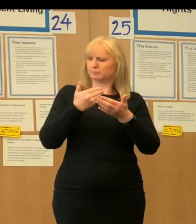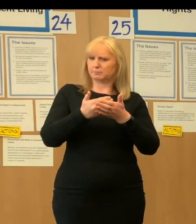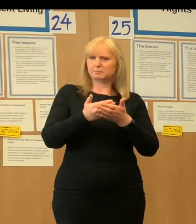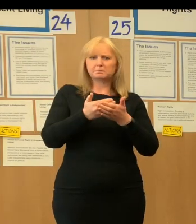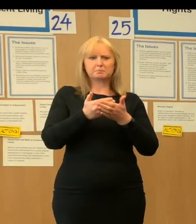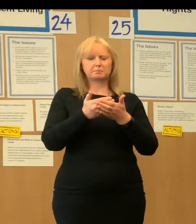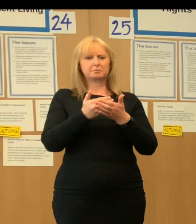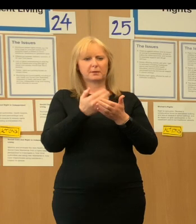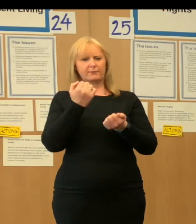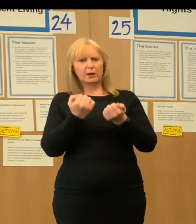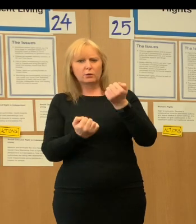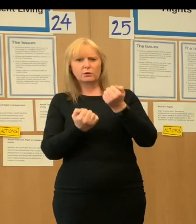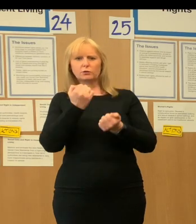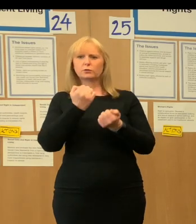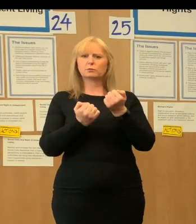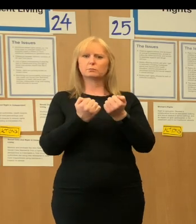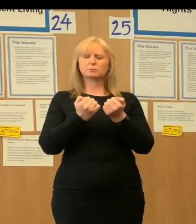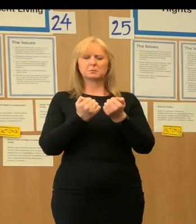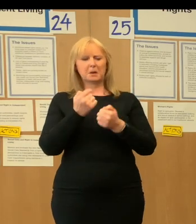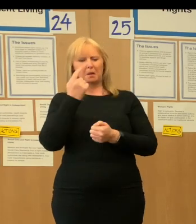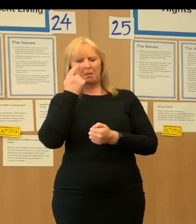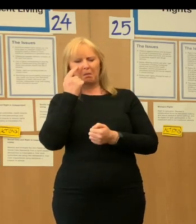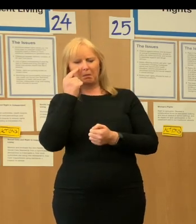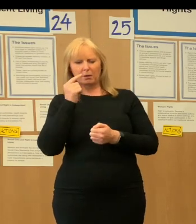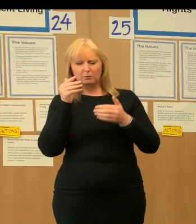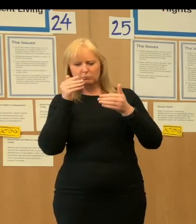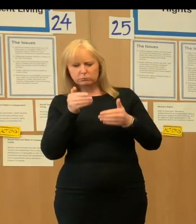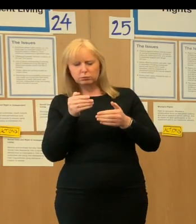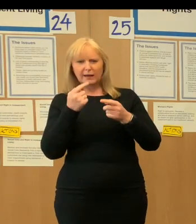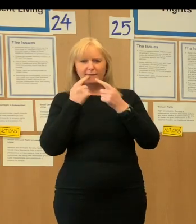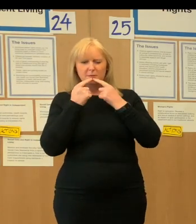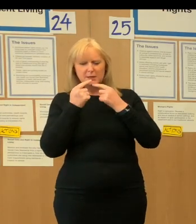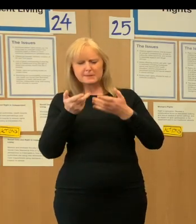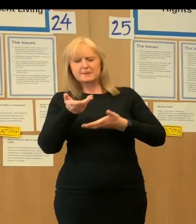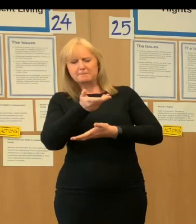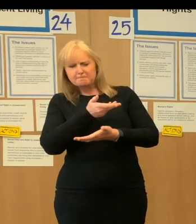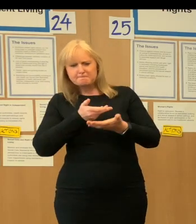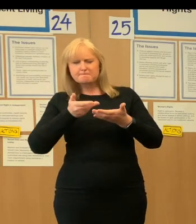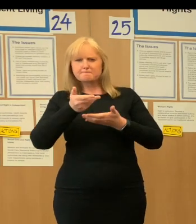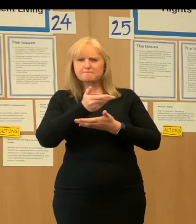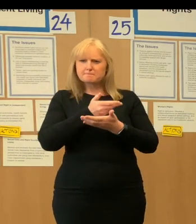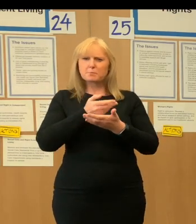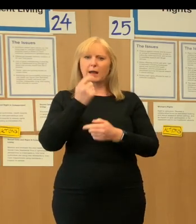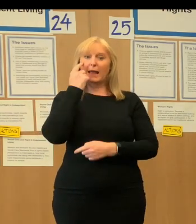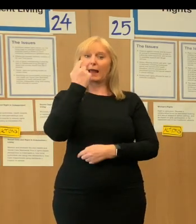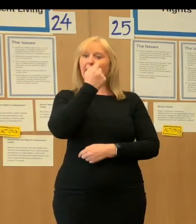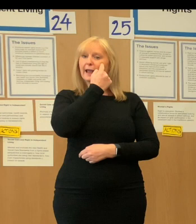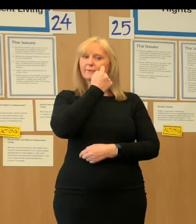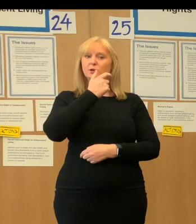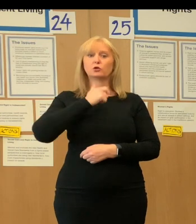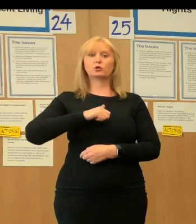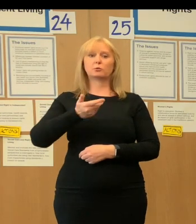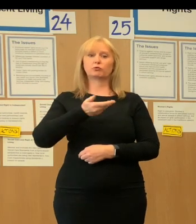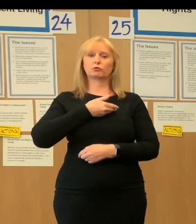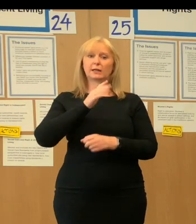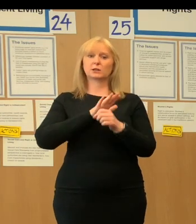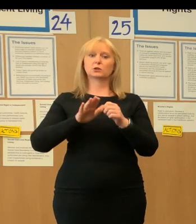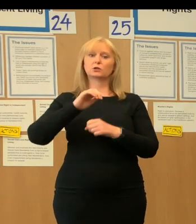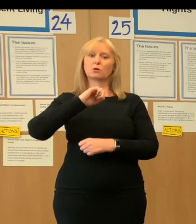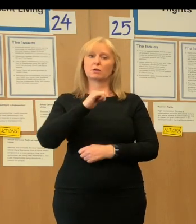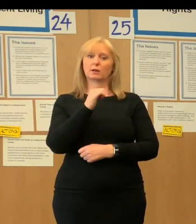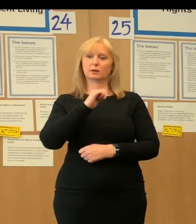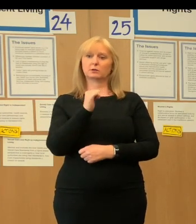findings from the evaluation, to look at a huge amount of information about the kind of latest evidence about human rights in Scotland, the